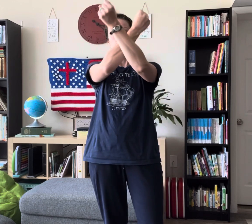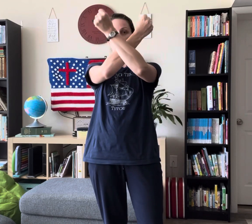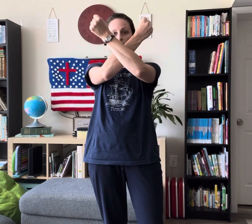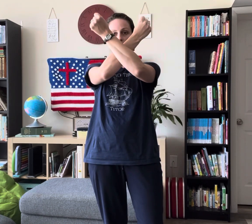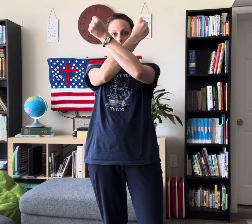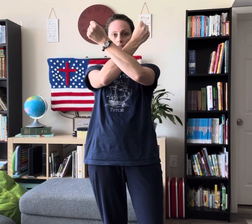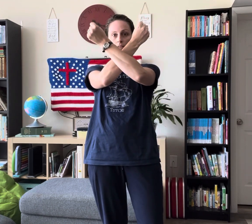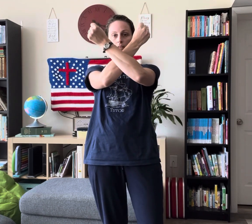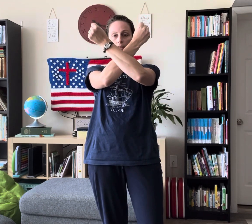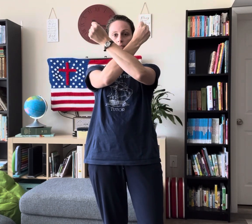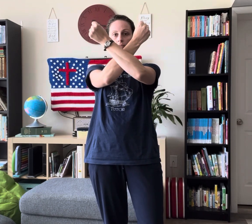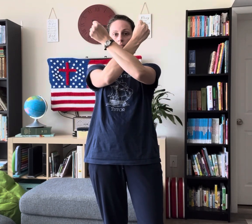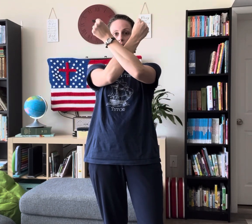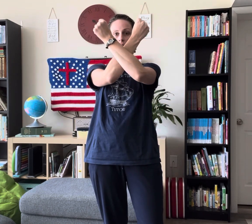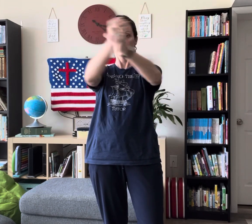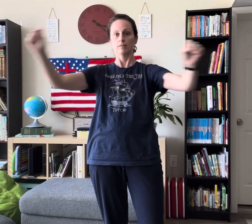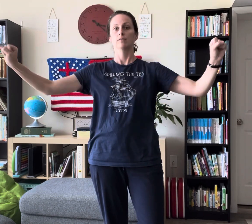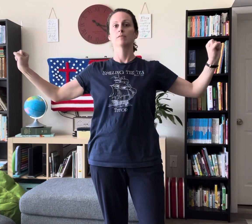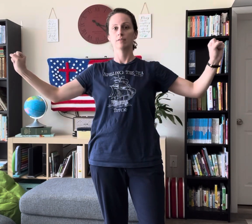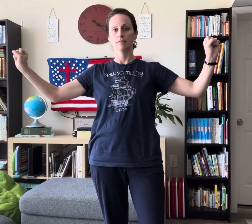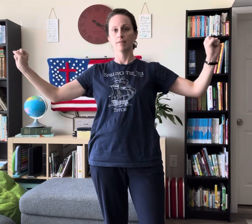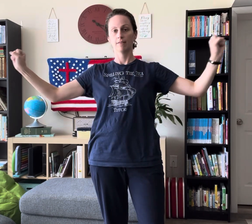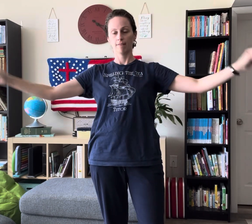slave state and Maine as a free state.